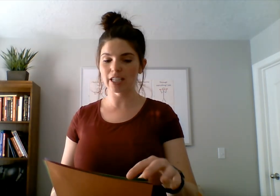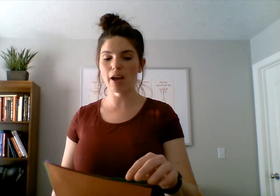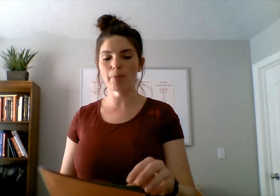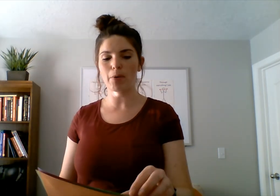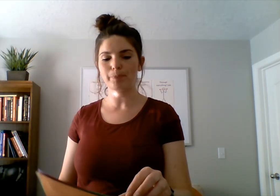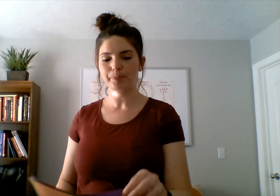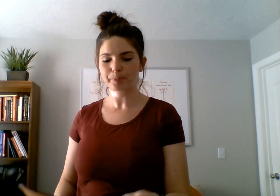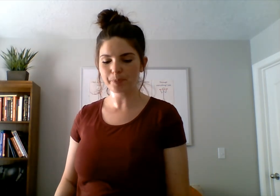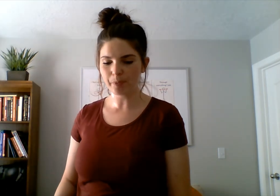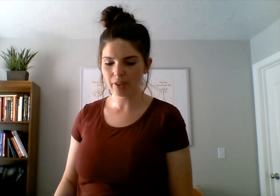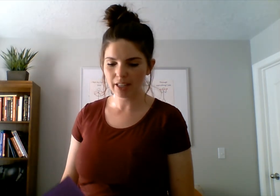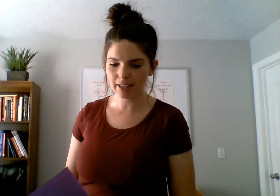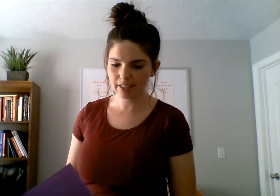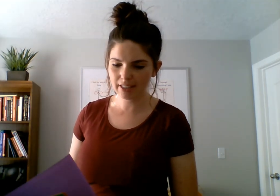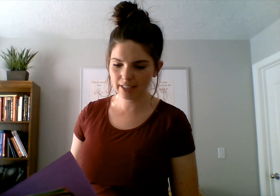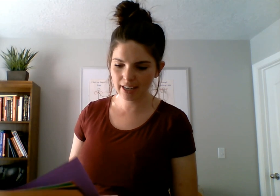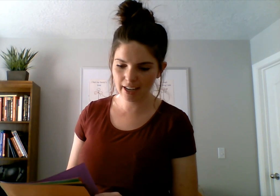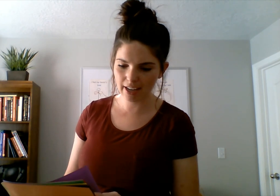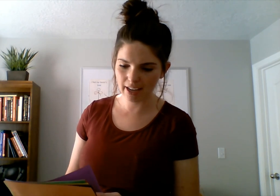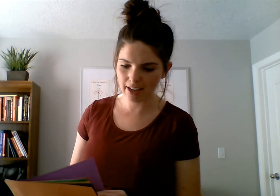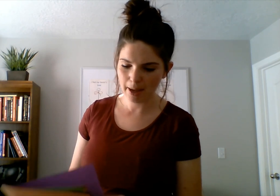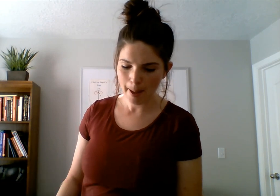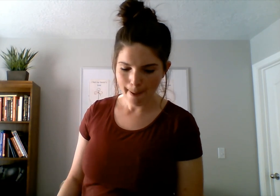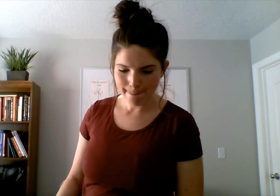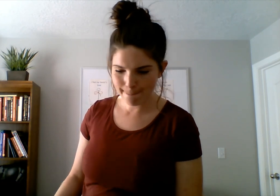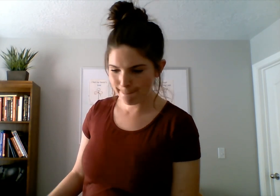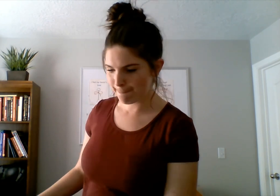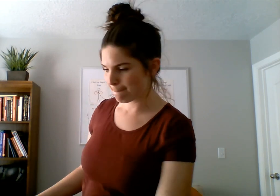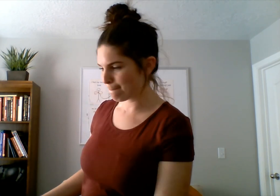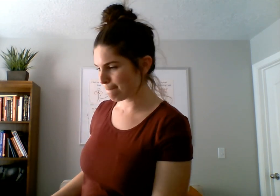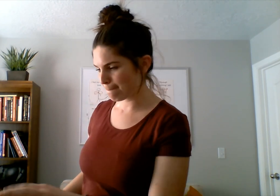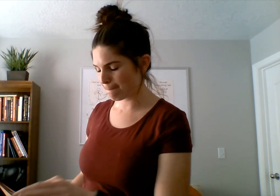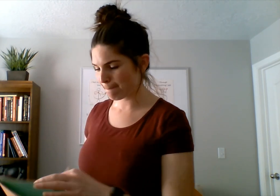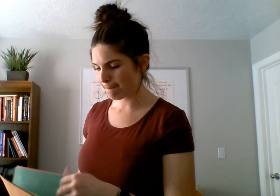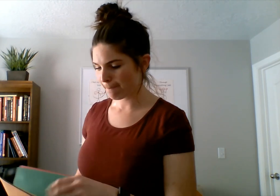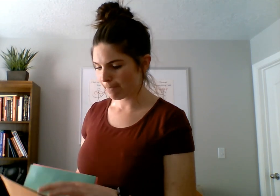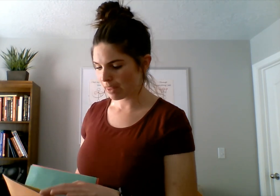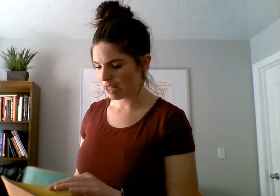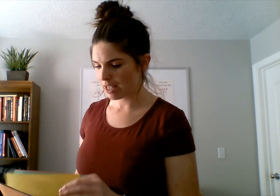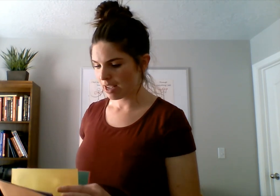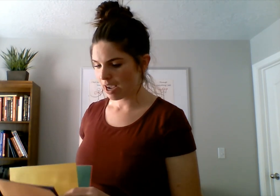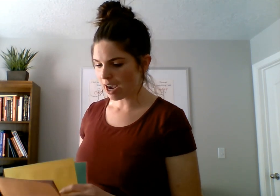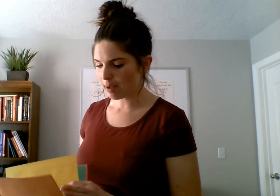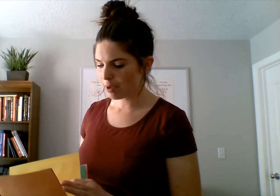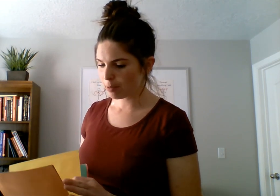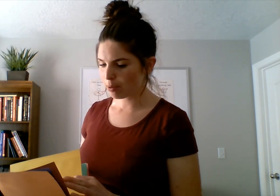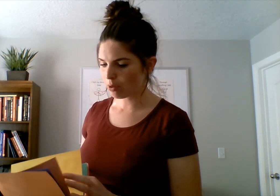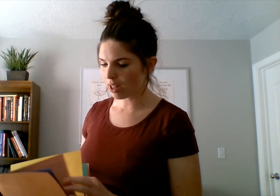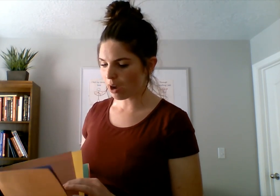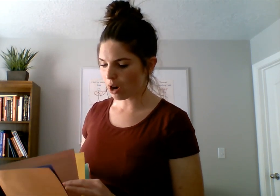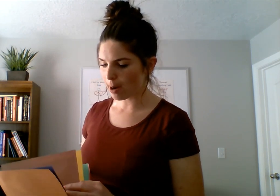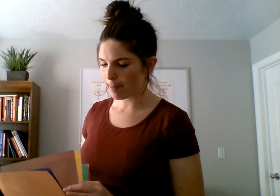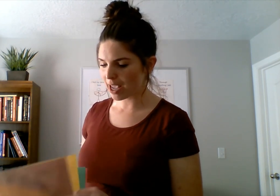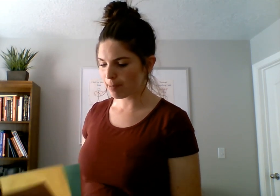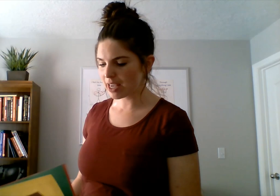a couple. Let's see. Hmm. Hmm. I'm going to pull out our maybes